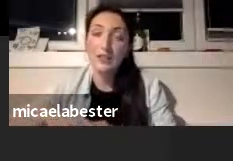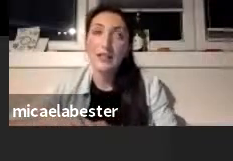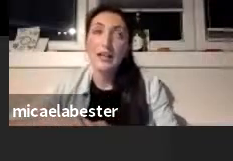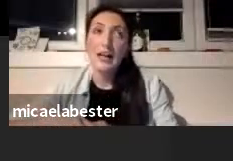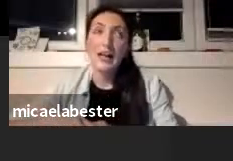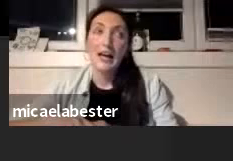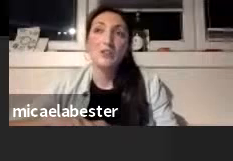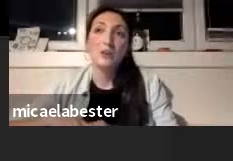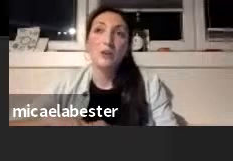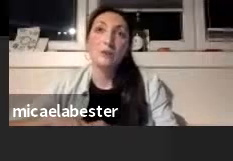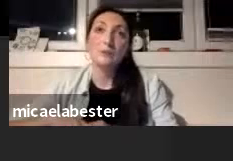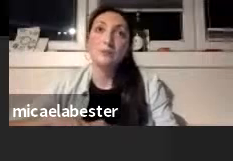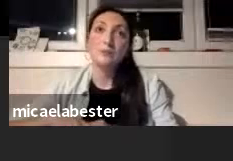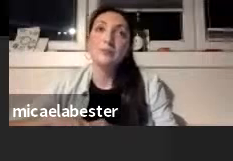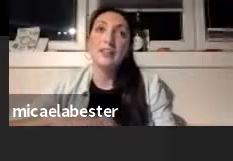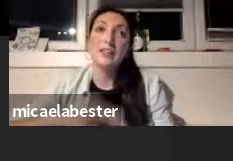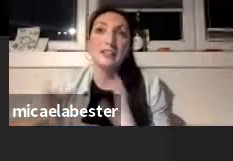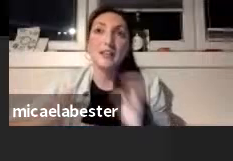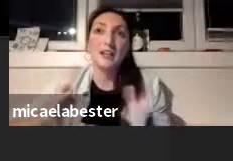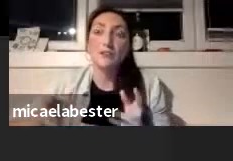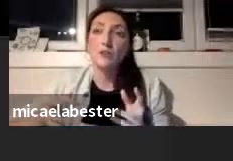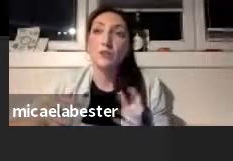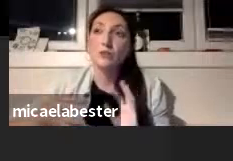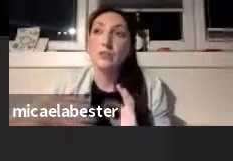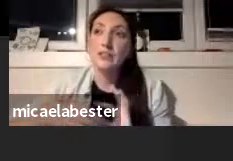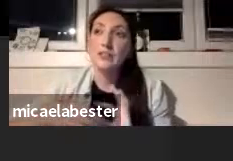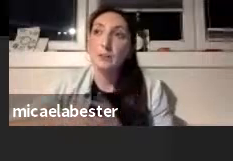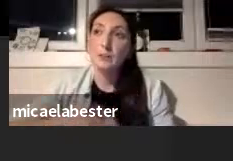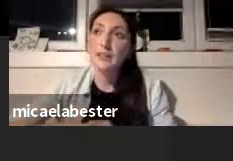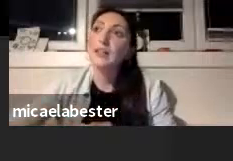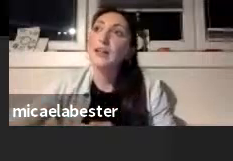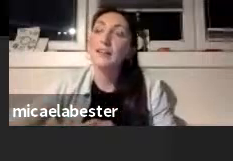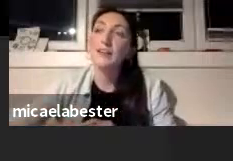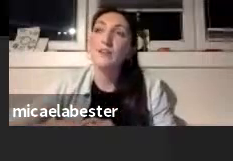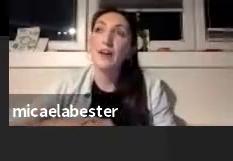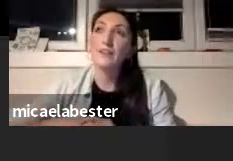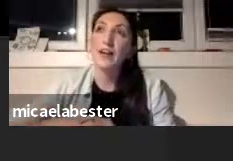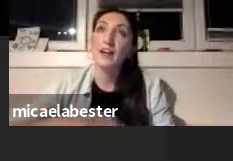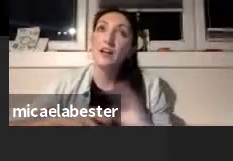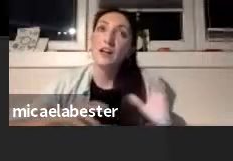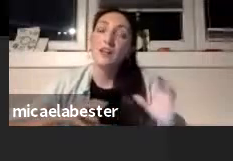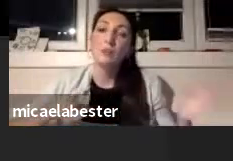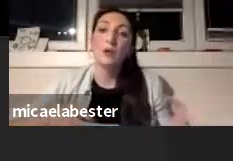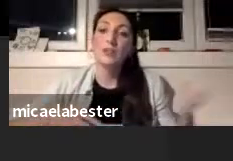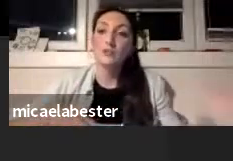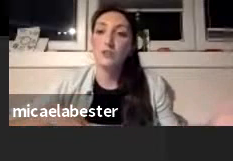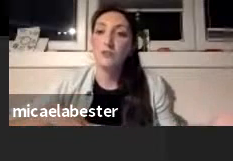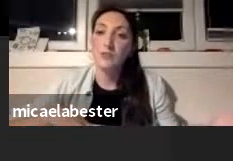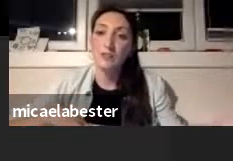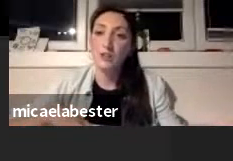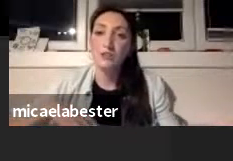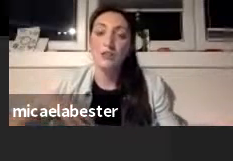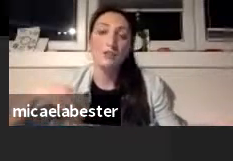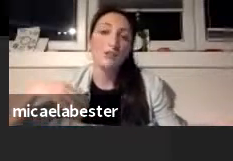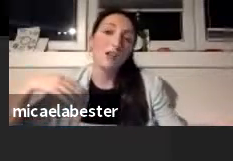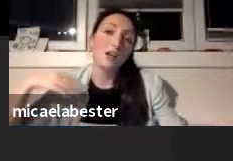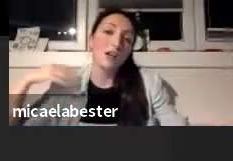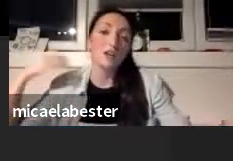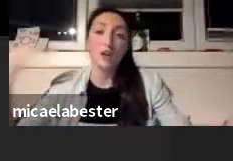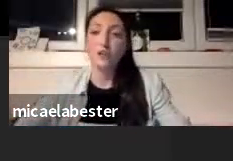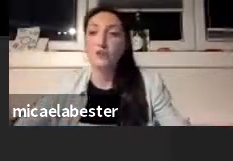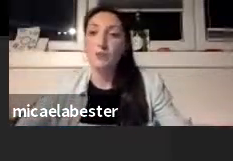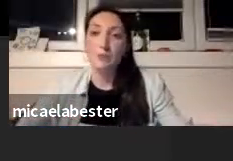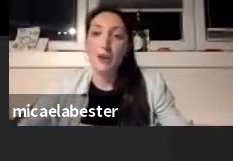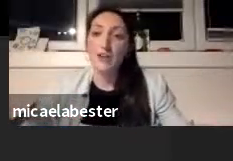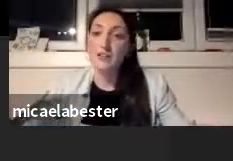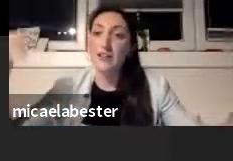schools. And so they did a study of 2 schools in Dublin and they found that the boys from St. Joseph's and